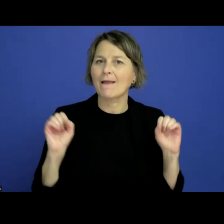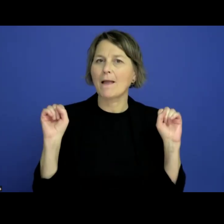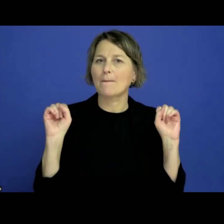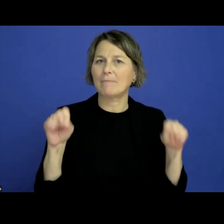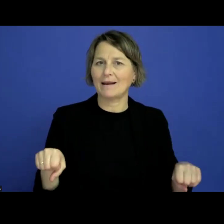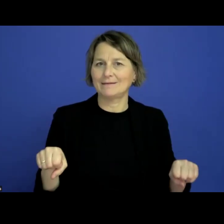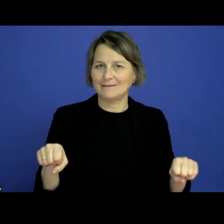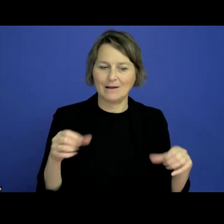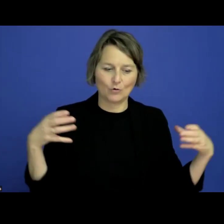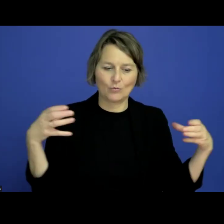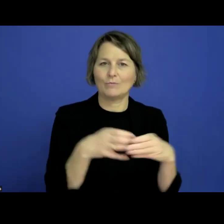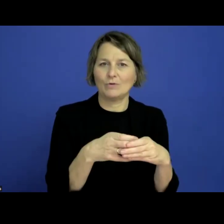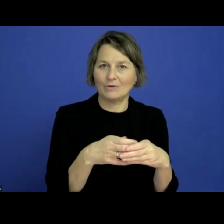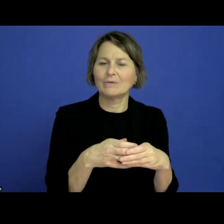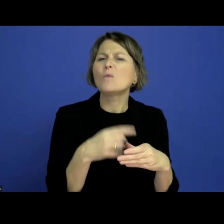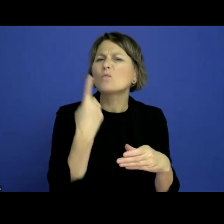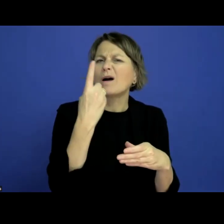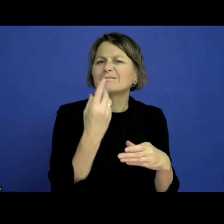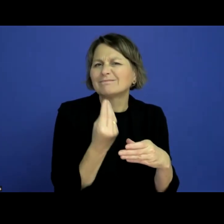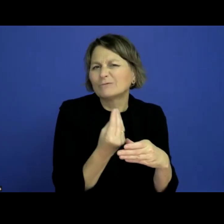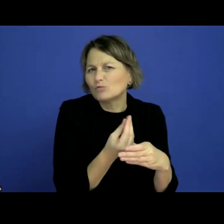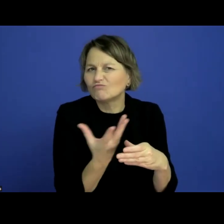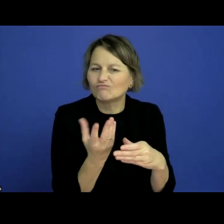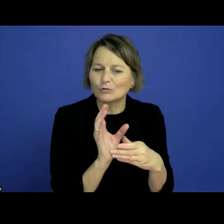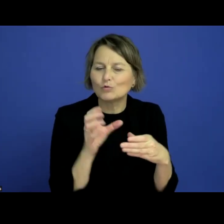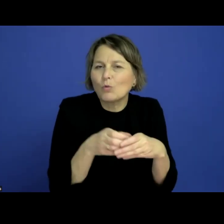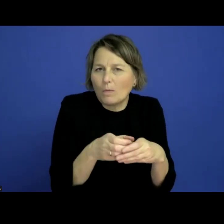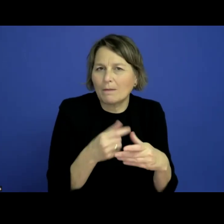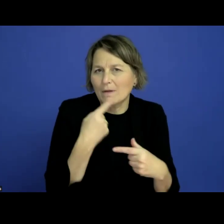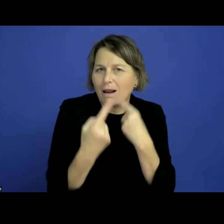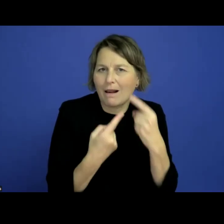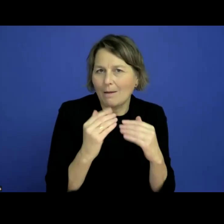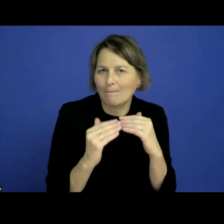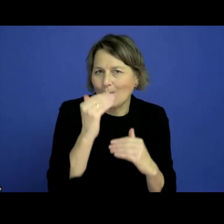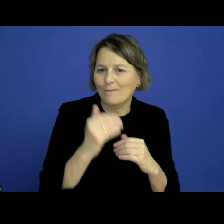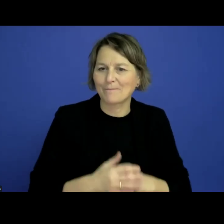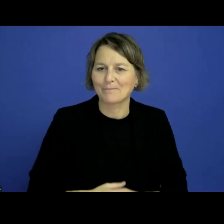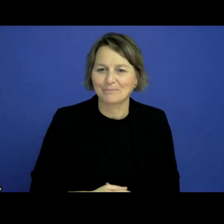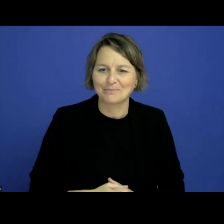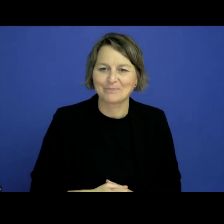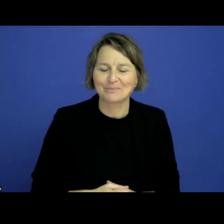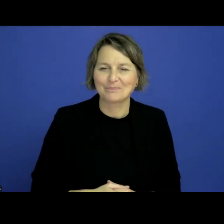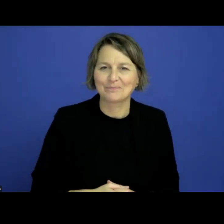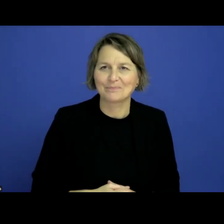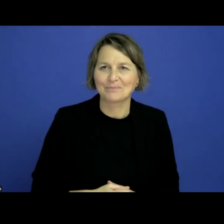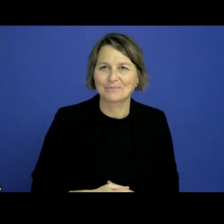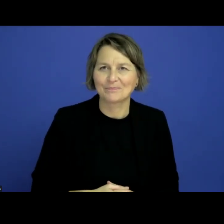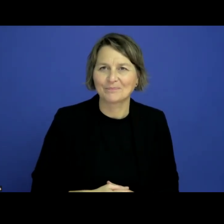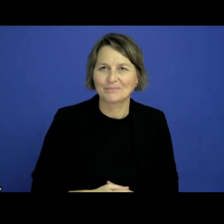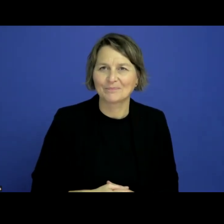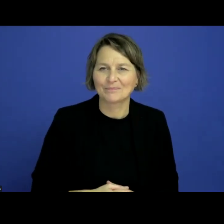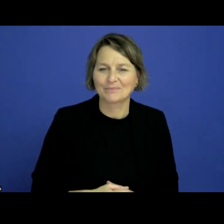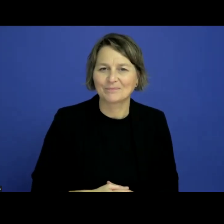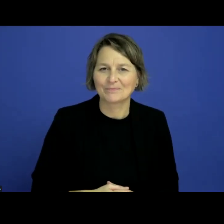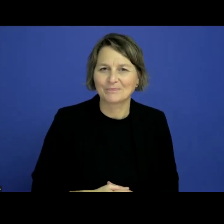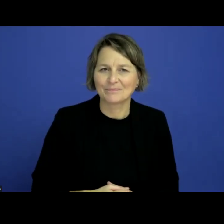network groups that I will be telling about. But let me start with stating that at Capgemini, fostering an